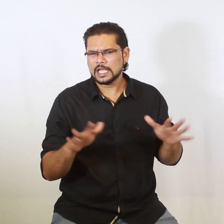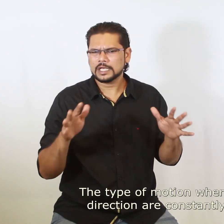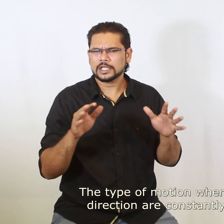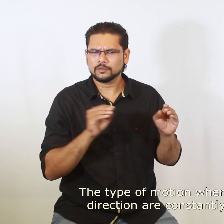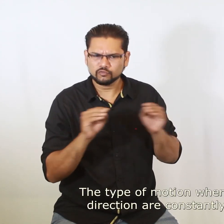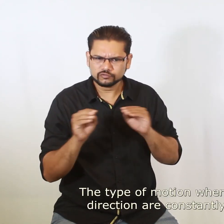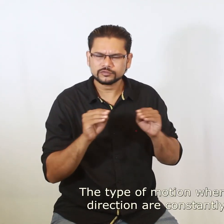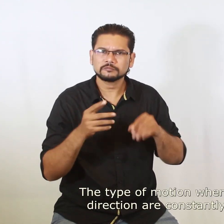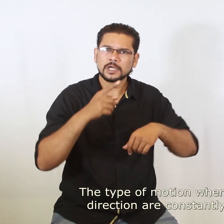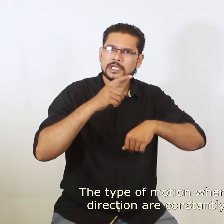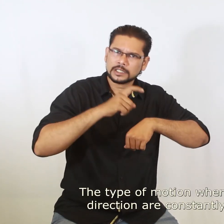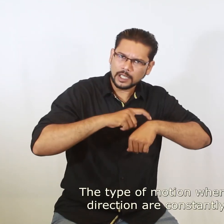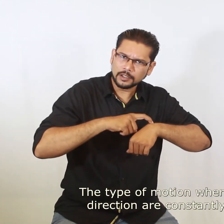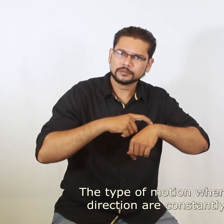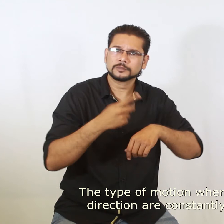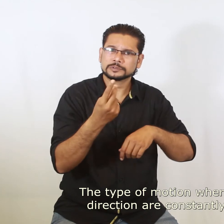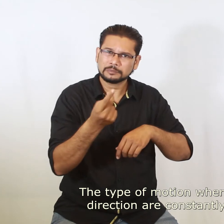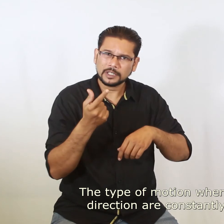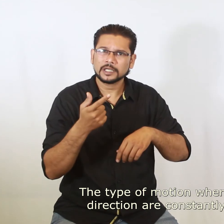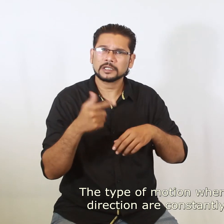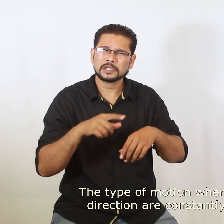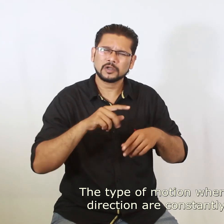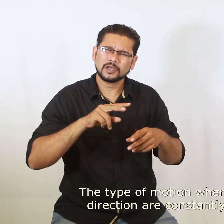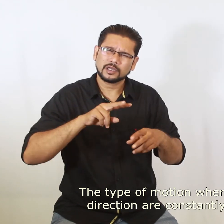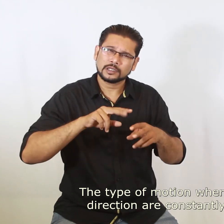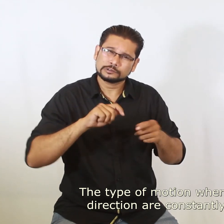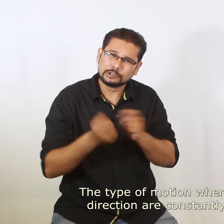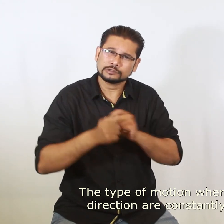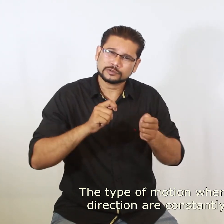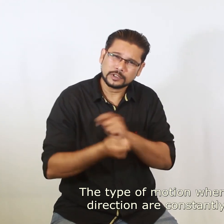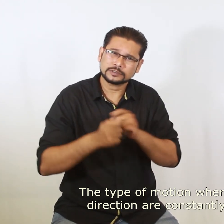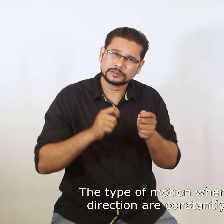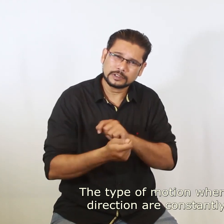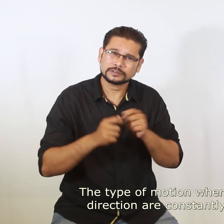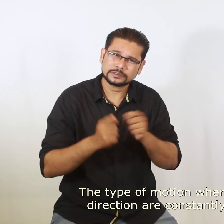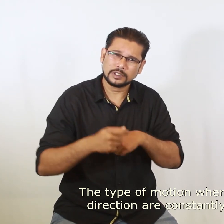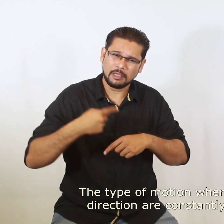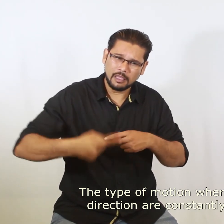The type of motion where speed and direction are constantly changing